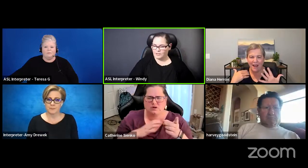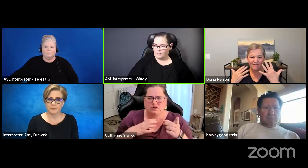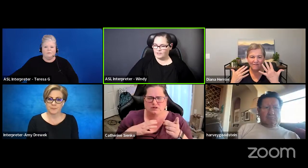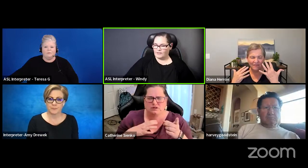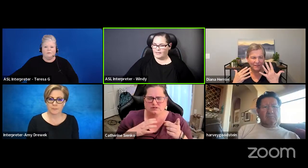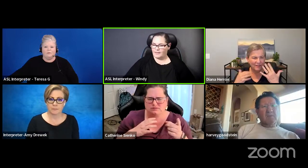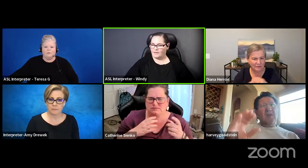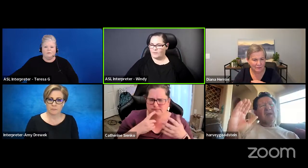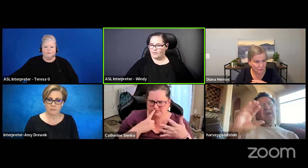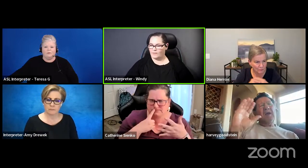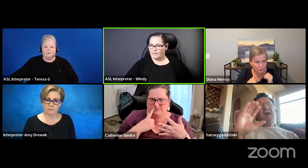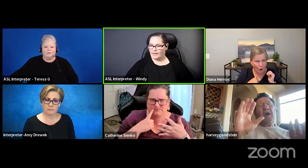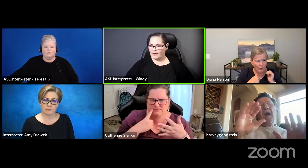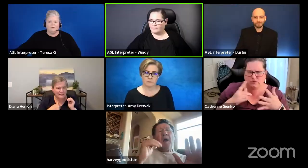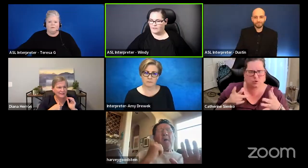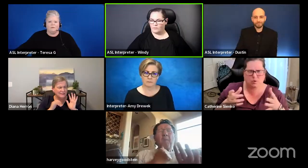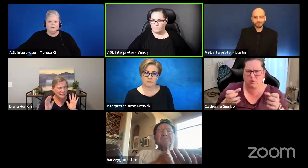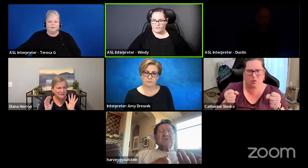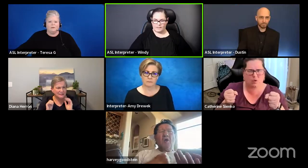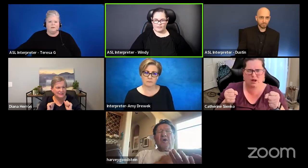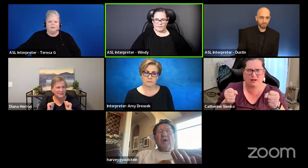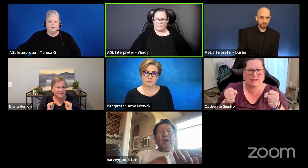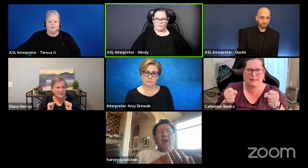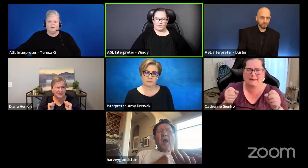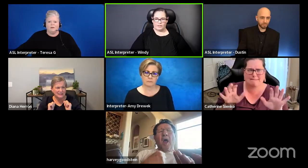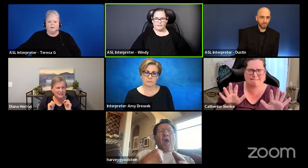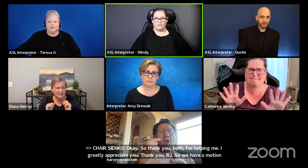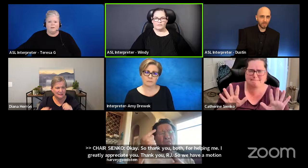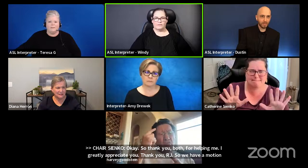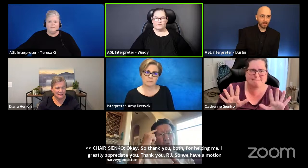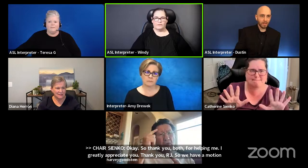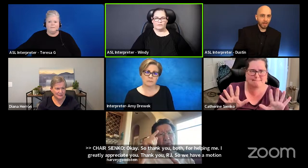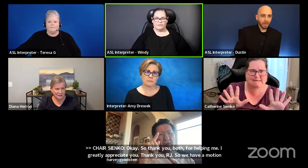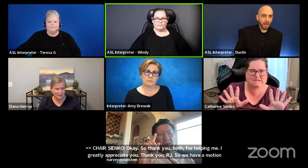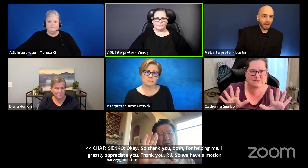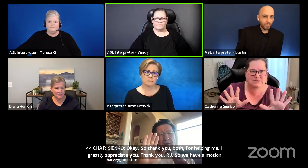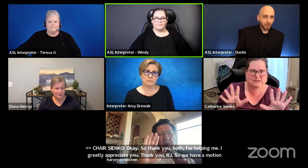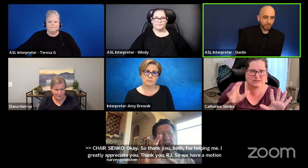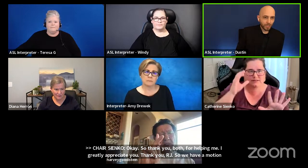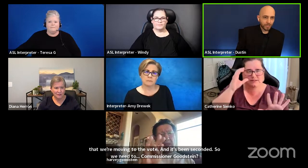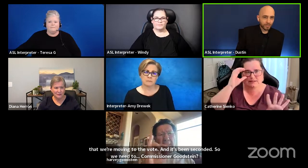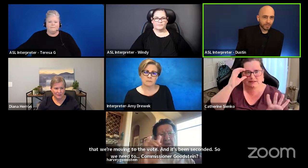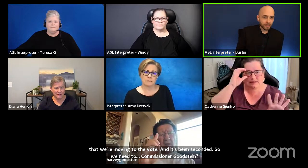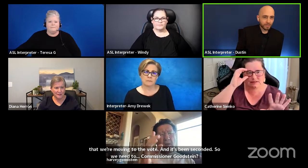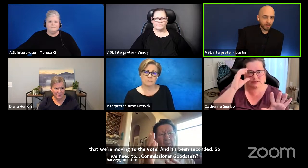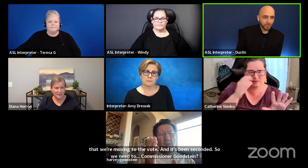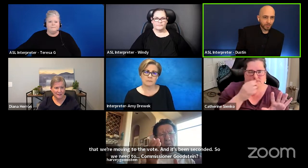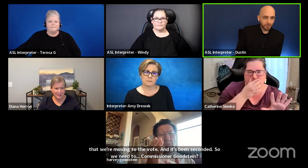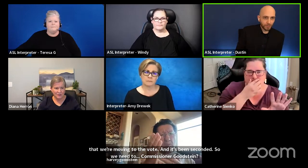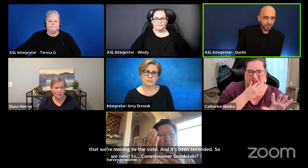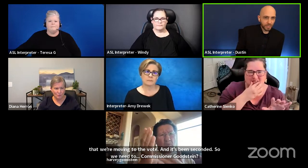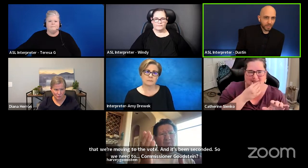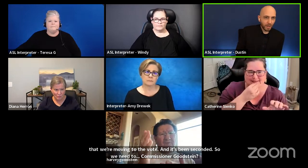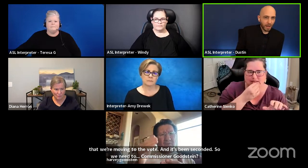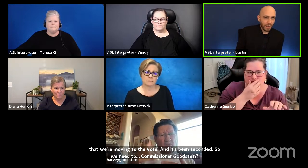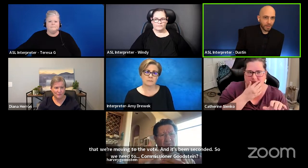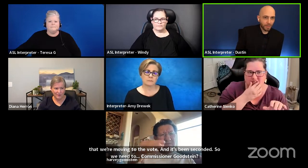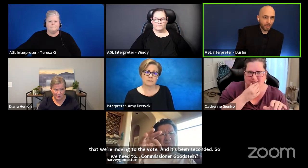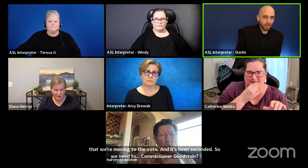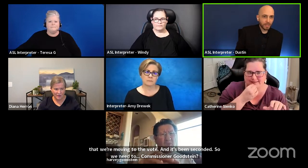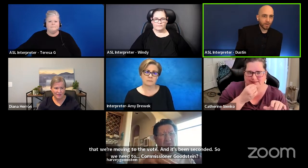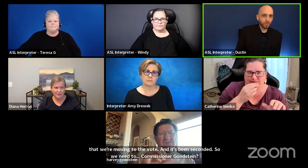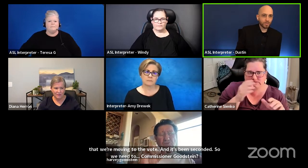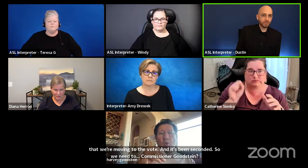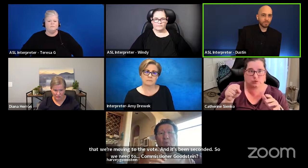This is Commissioner Herron. I think we already have, oh, was it not me? I apologize. I apologize. This is Commissioner Goodstein.